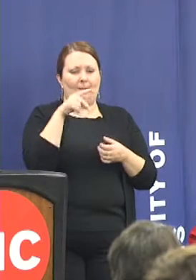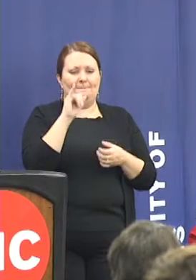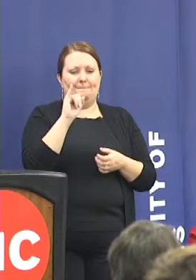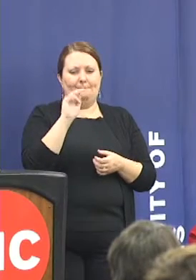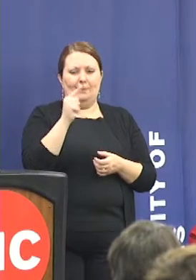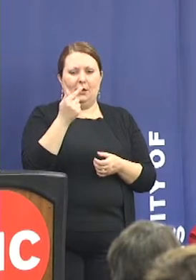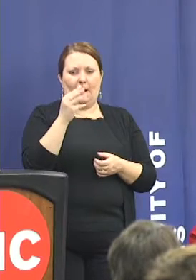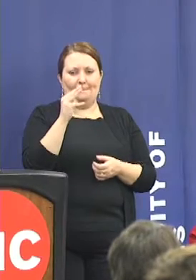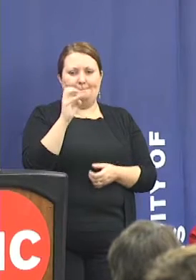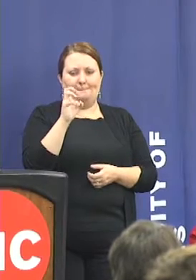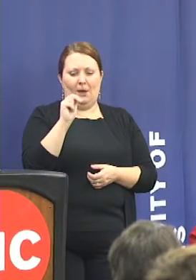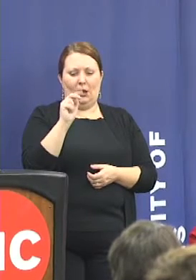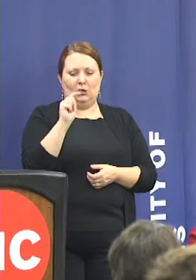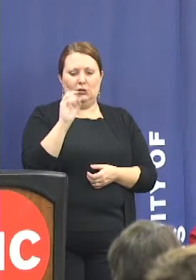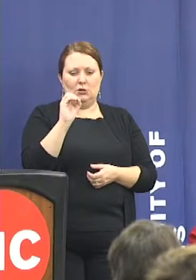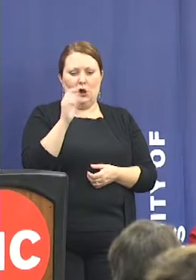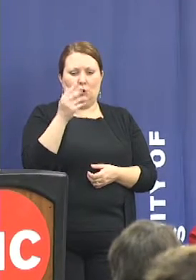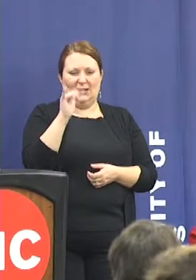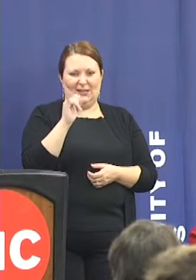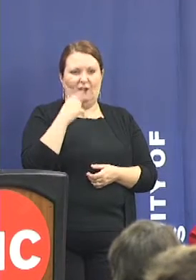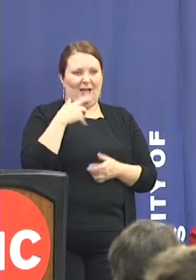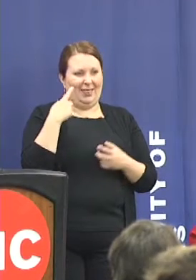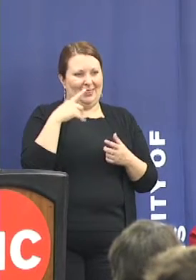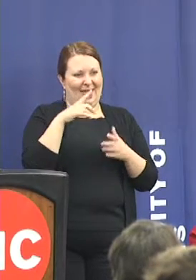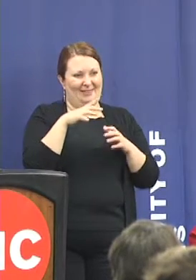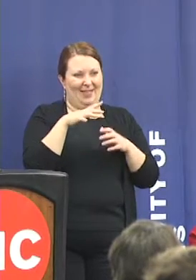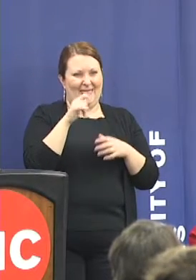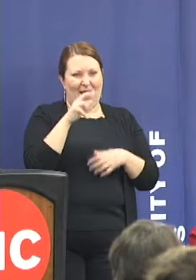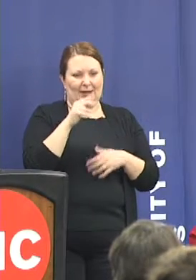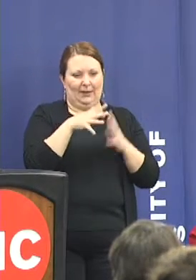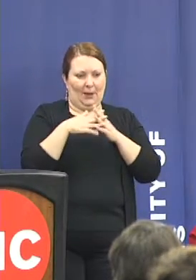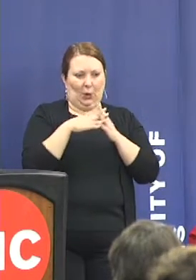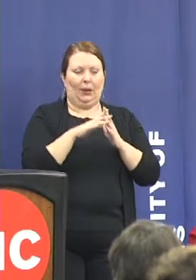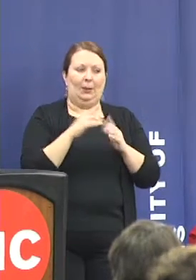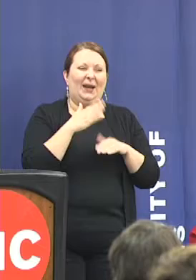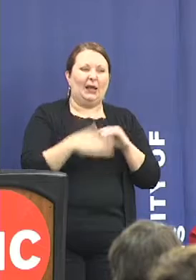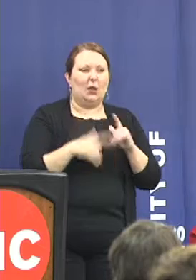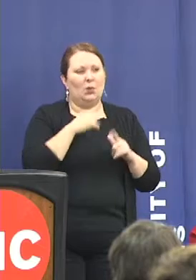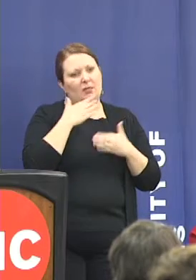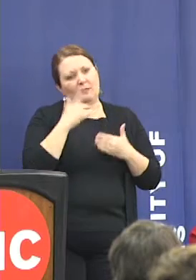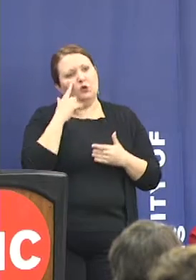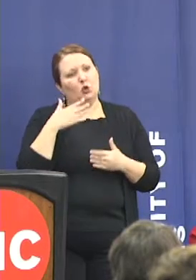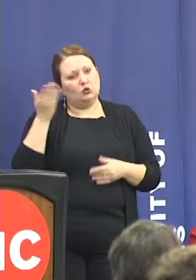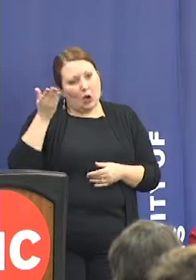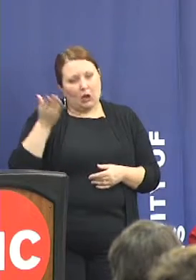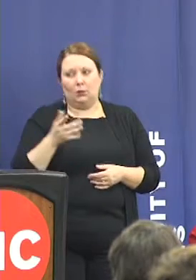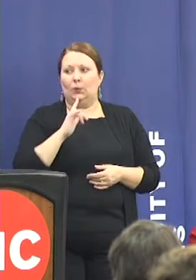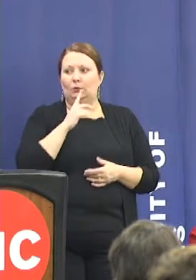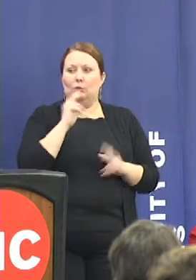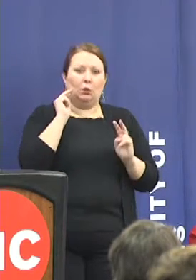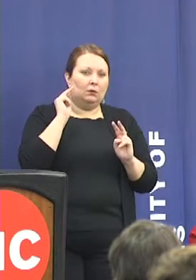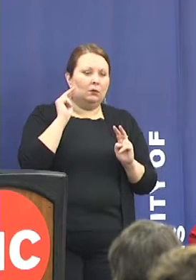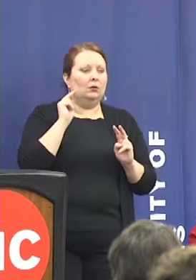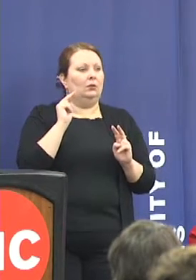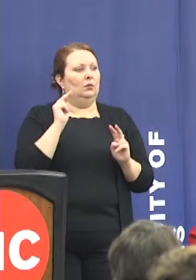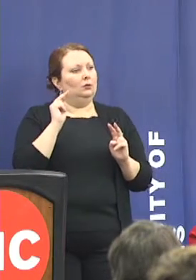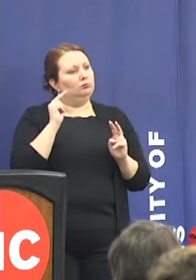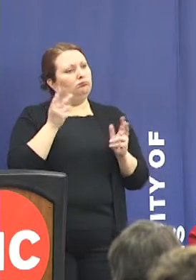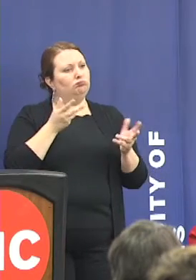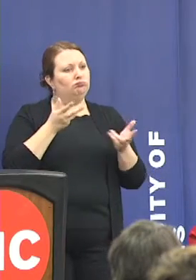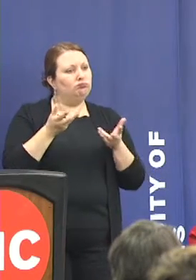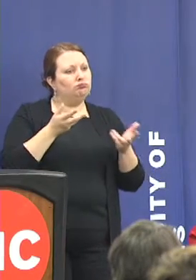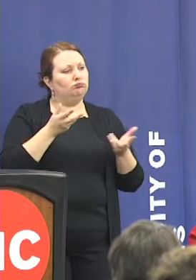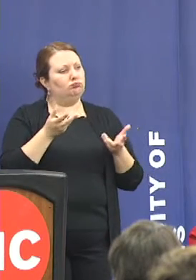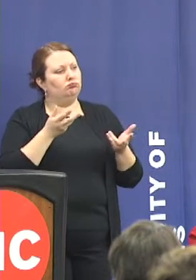in Latin America. But I just want to end there because I think, you know, I really appreciate your talk. I really do look forward to a kind